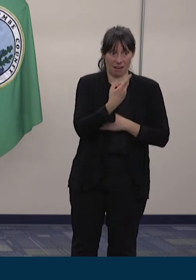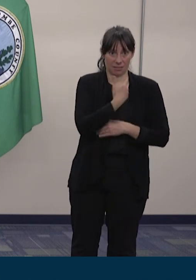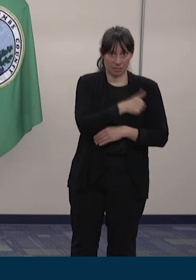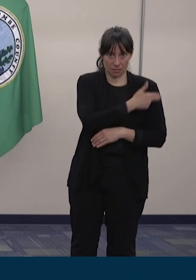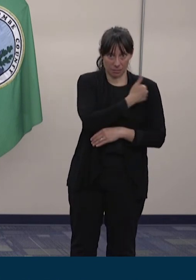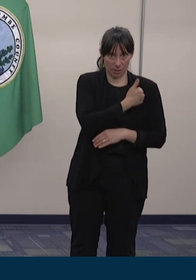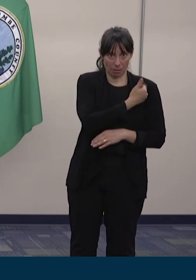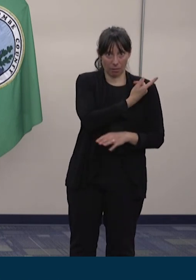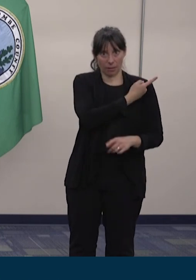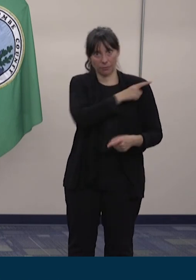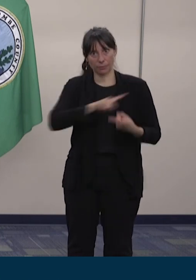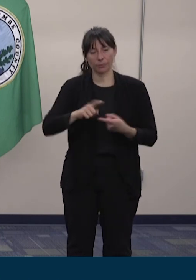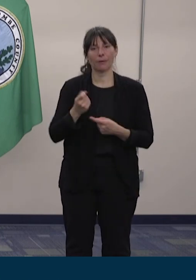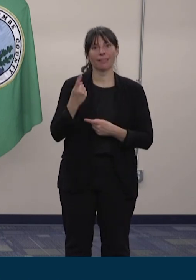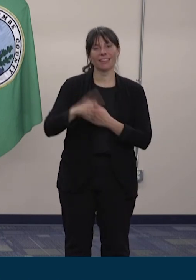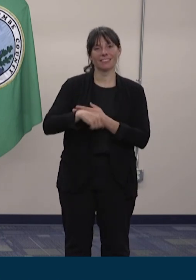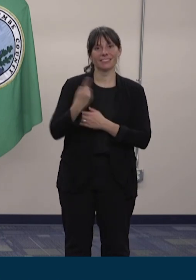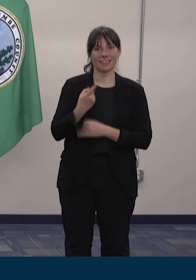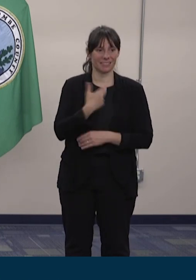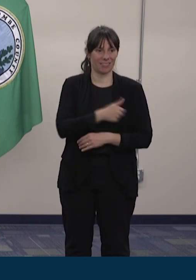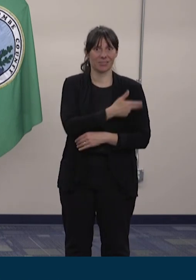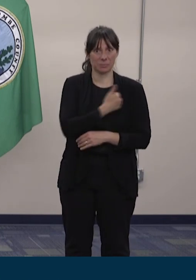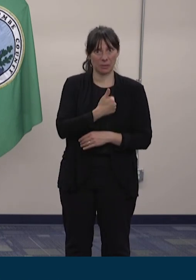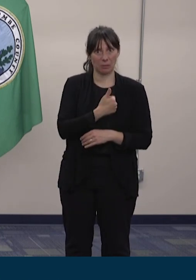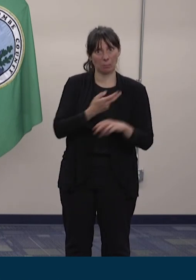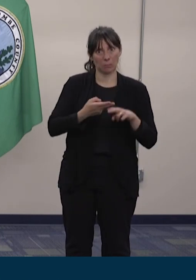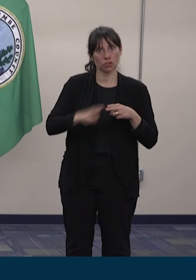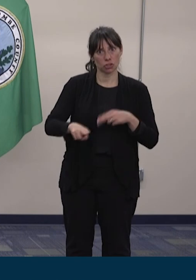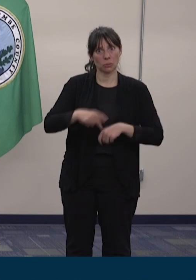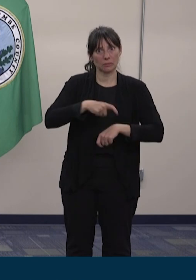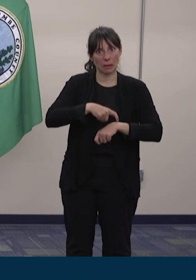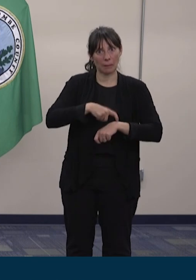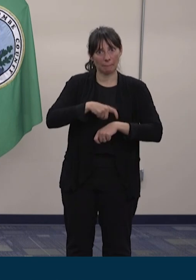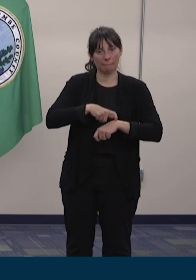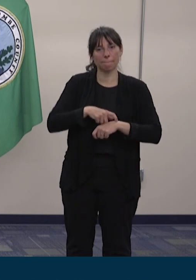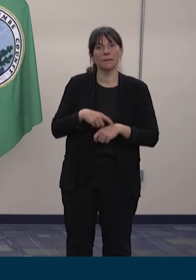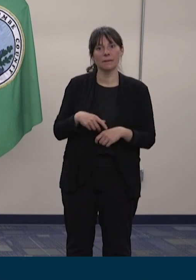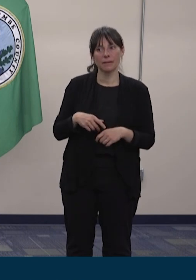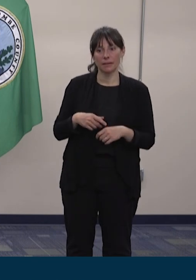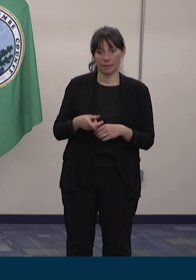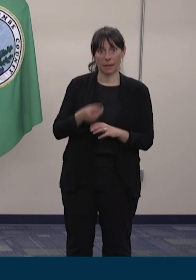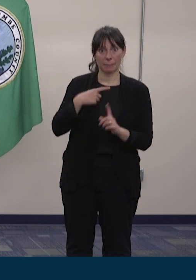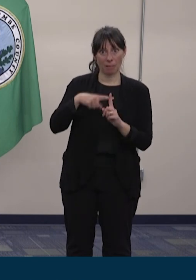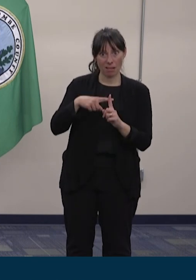there hemos is visto a trend and a tendency varias for this tendencias que to maybe even have a algunas benefit in